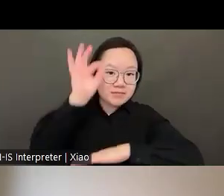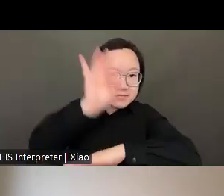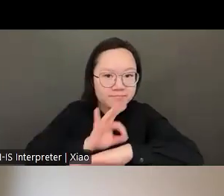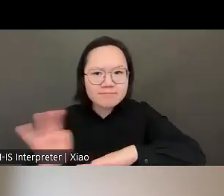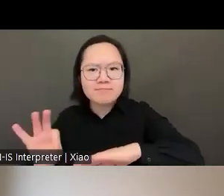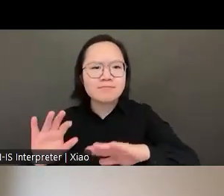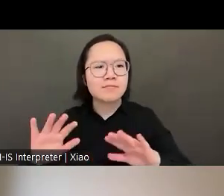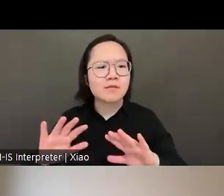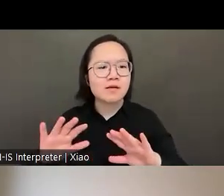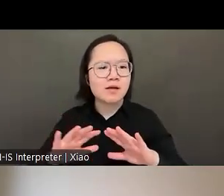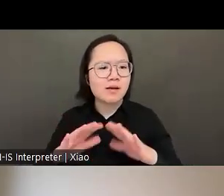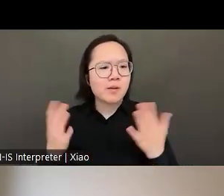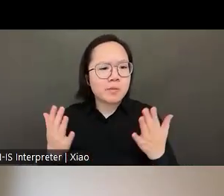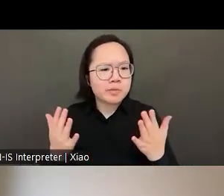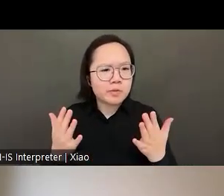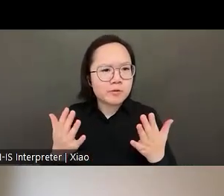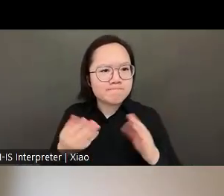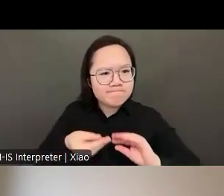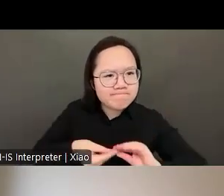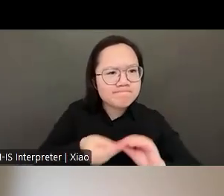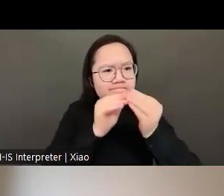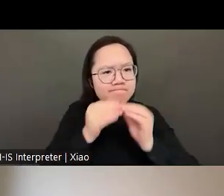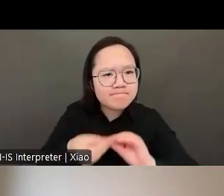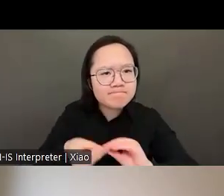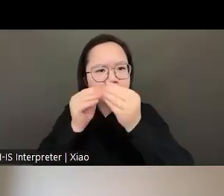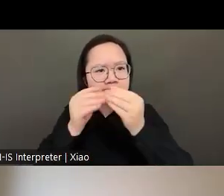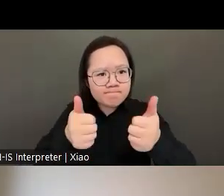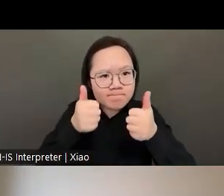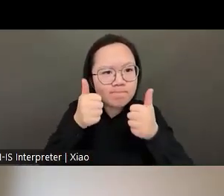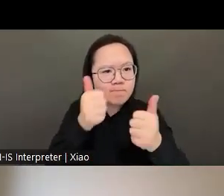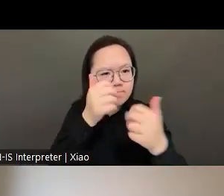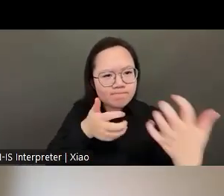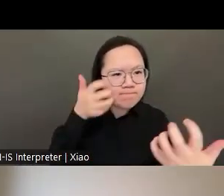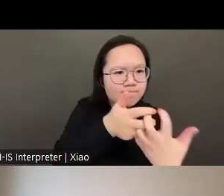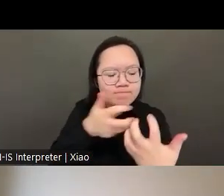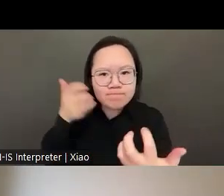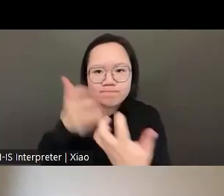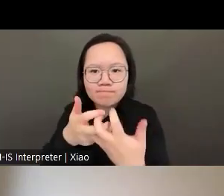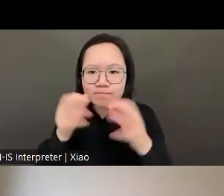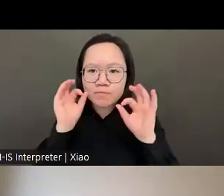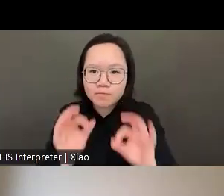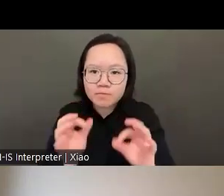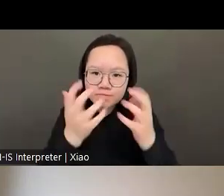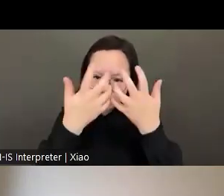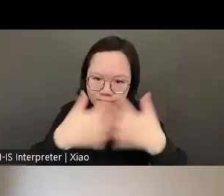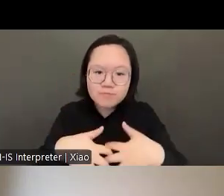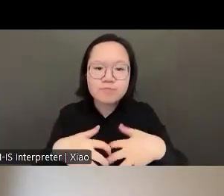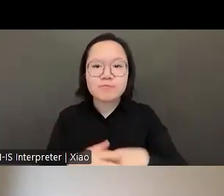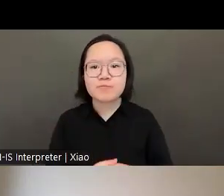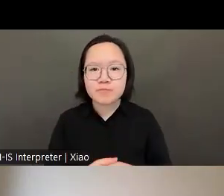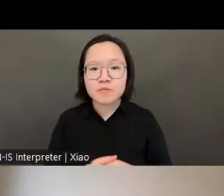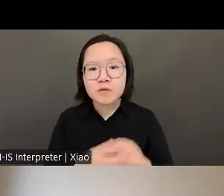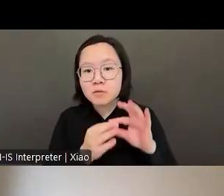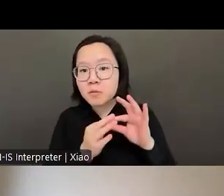is committed to approaches that strengthen OPD leadership and advance disability inclusive